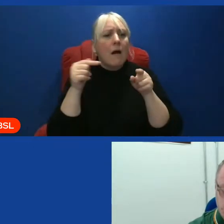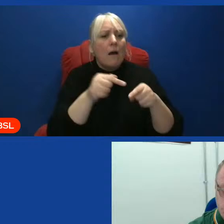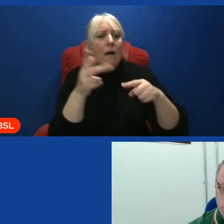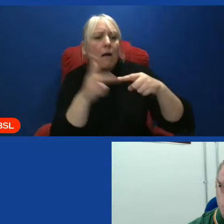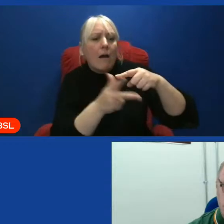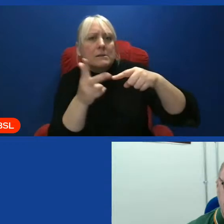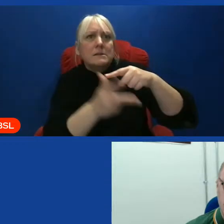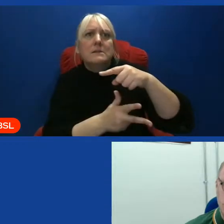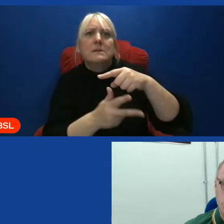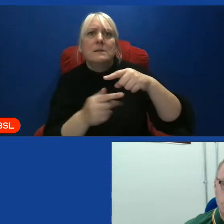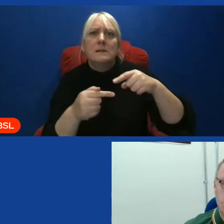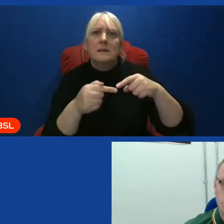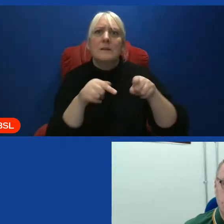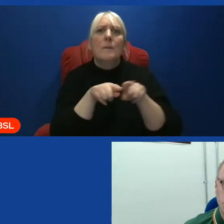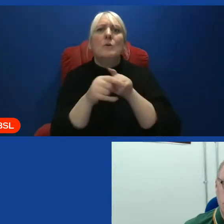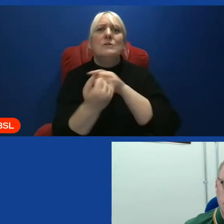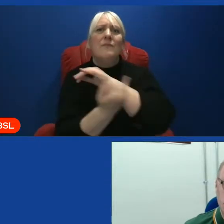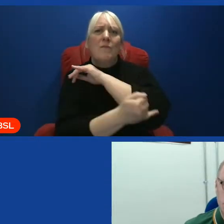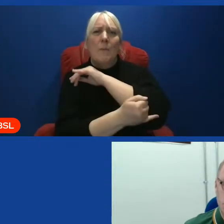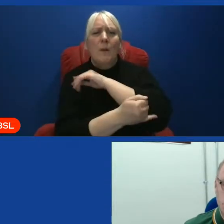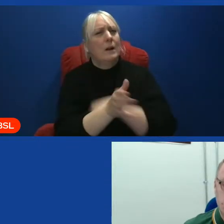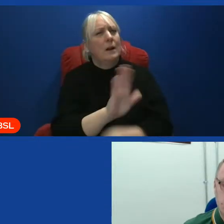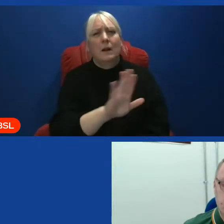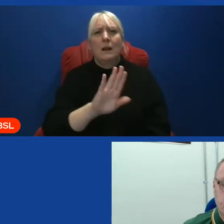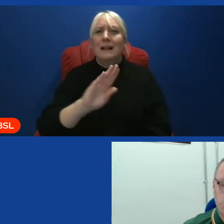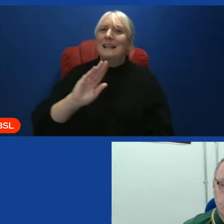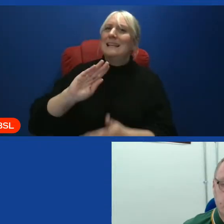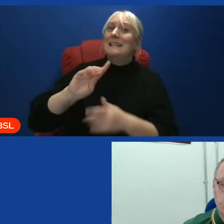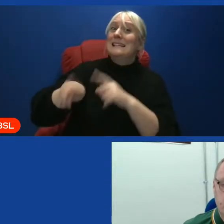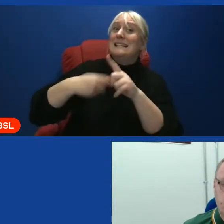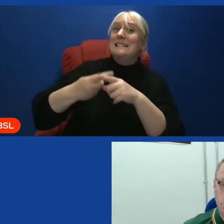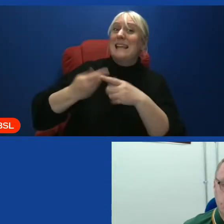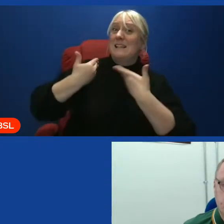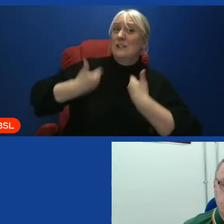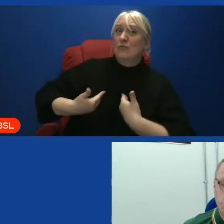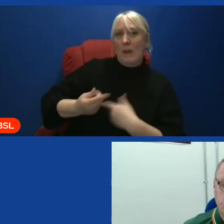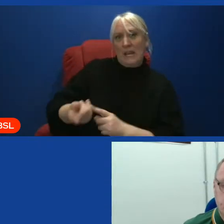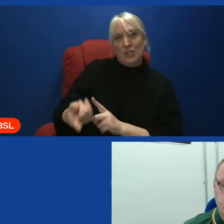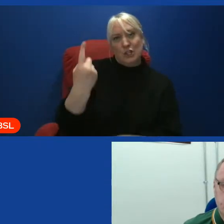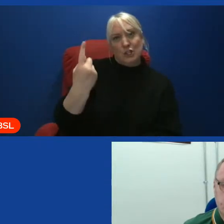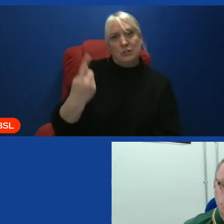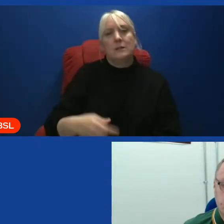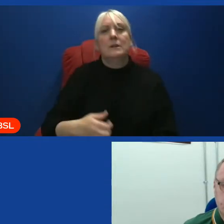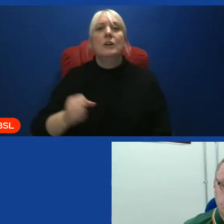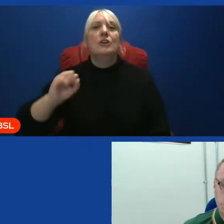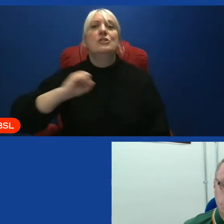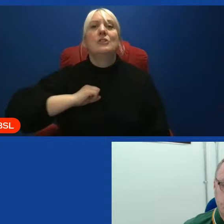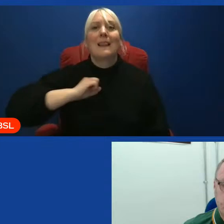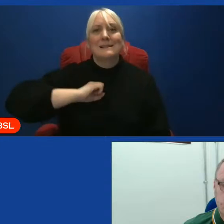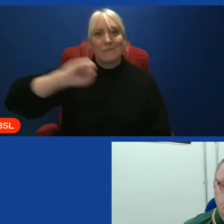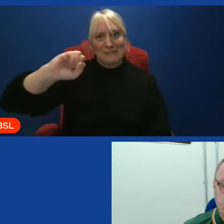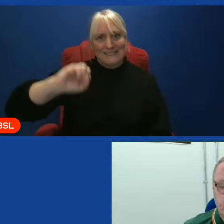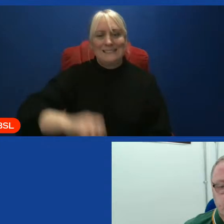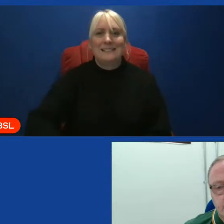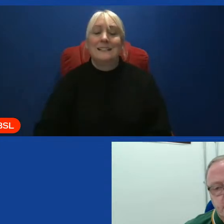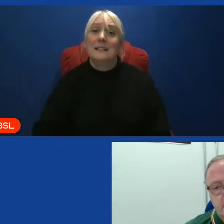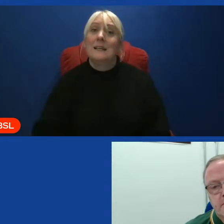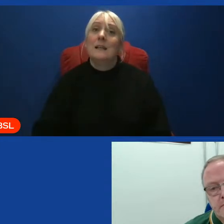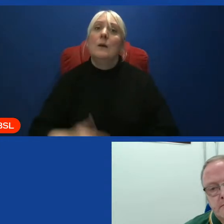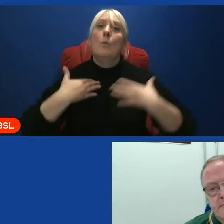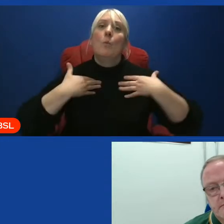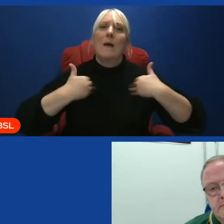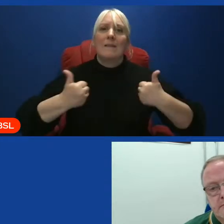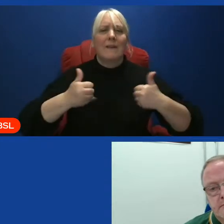cannot go ahead. Tax the rich, that's what we need to do. Solidarity, comrades. Welfare,